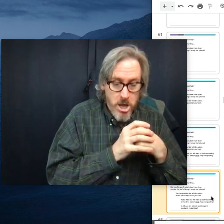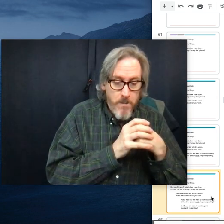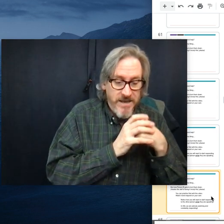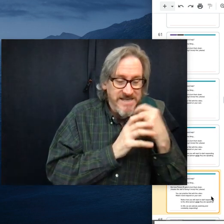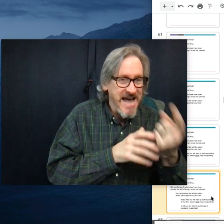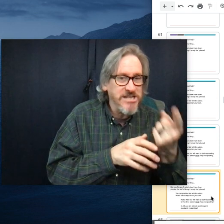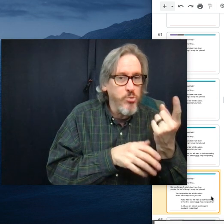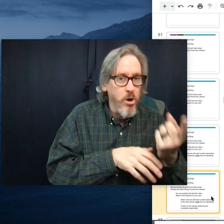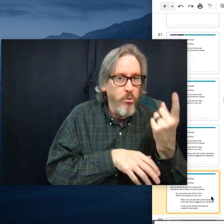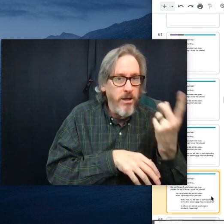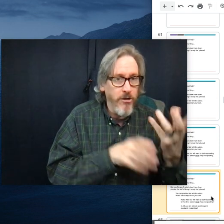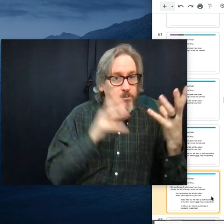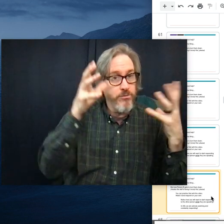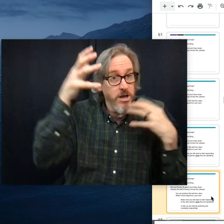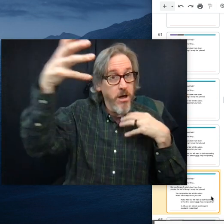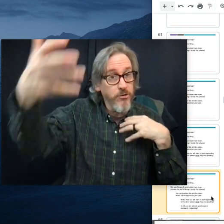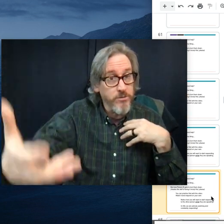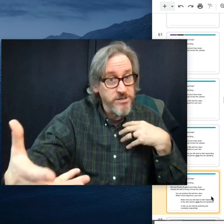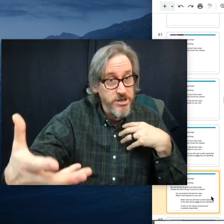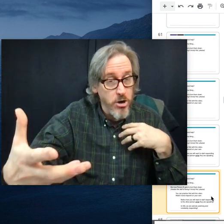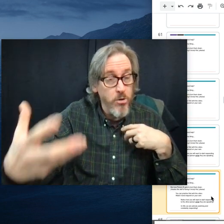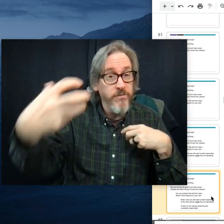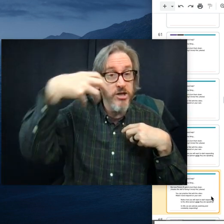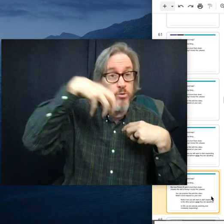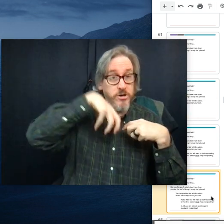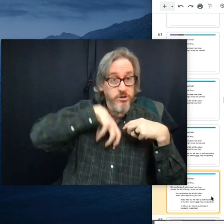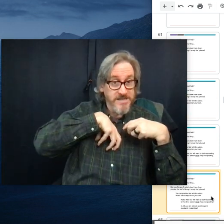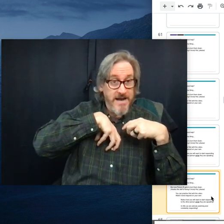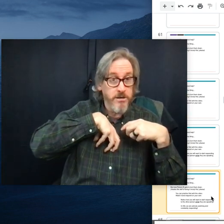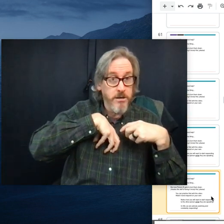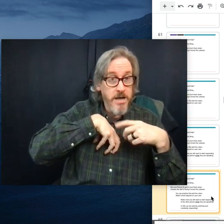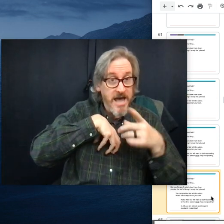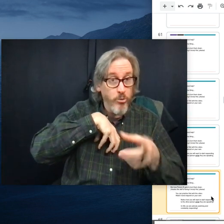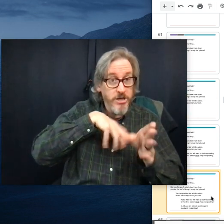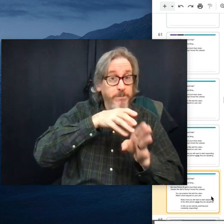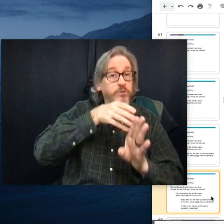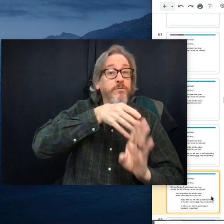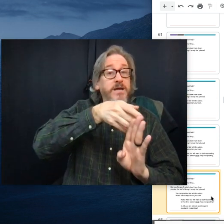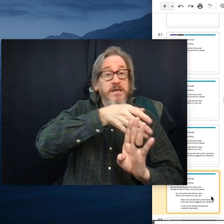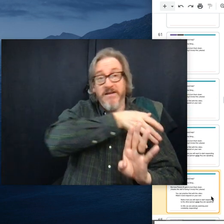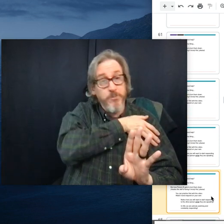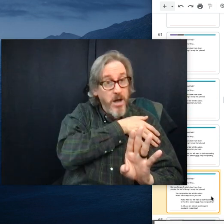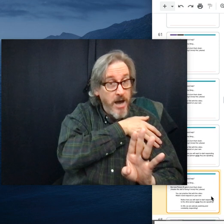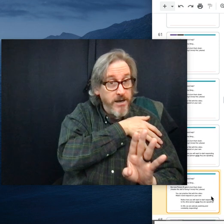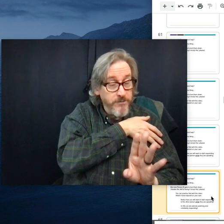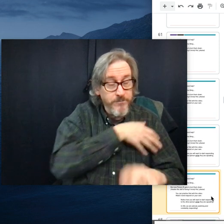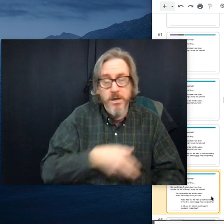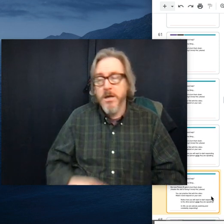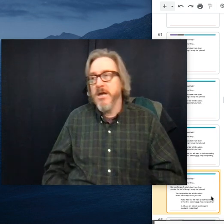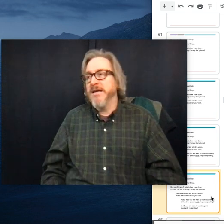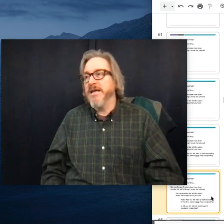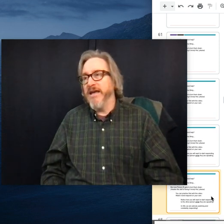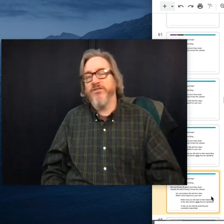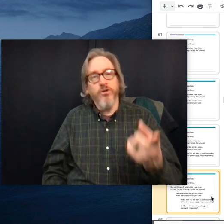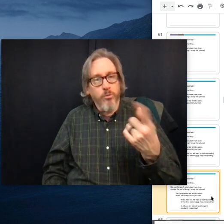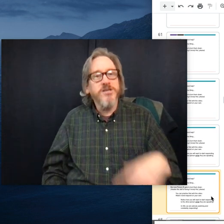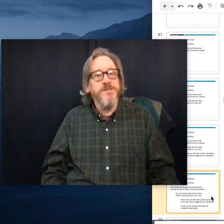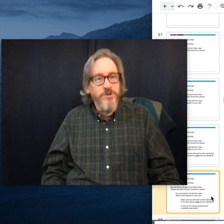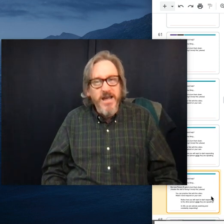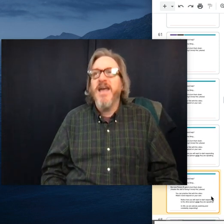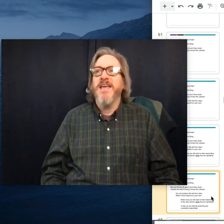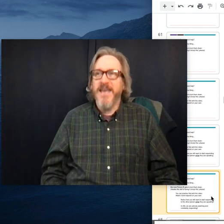Take a second to think about how might you respond to each of those questions, each of those requests, in a